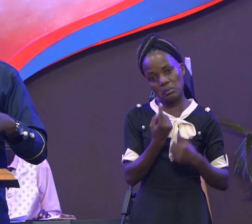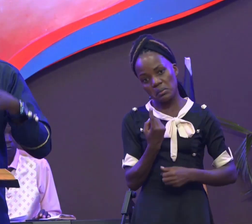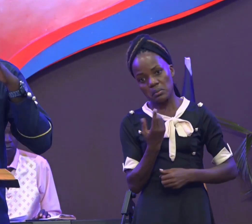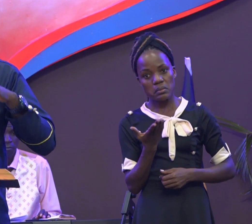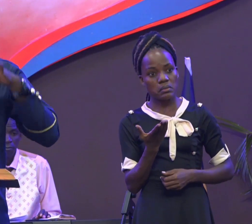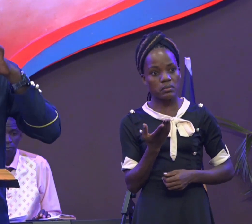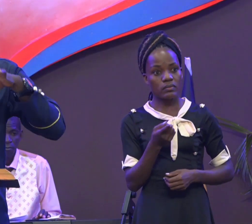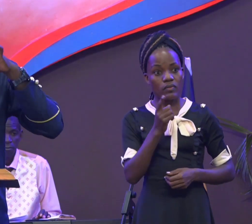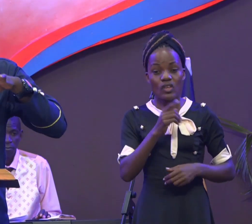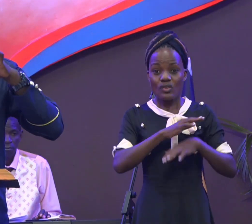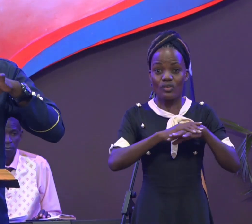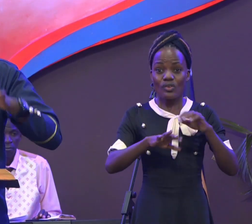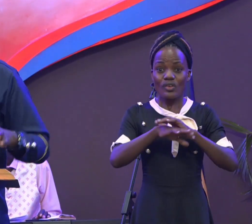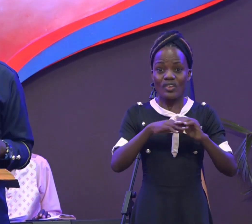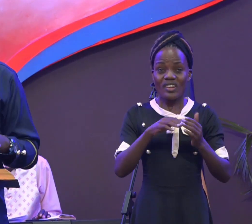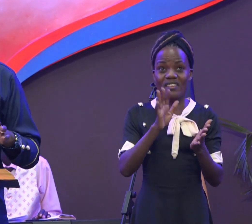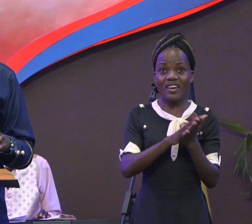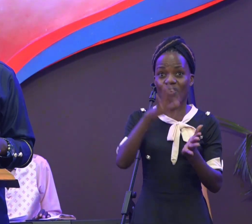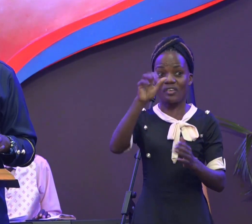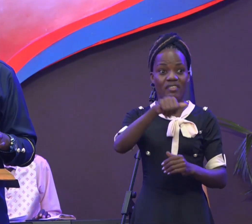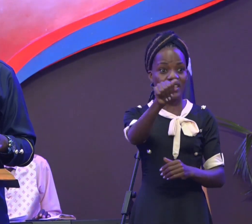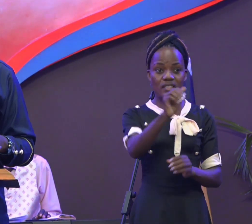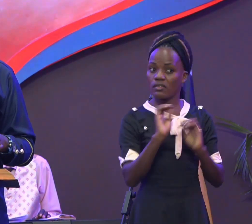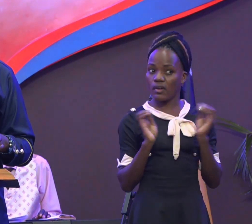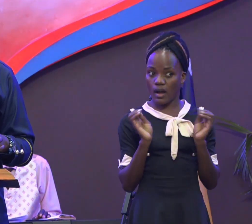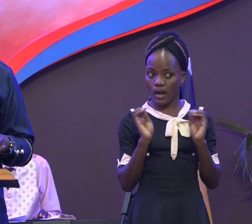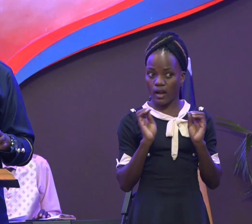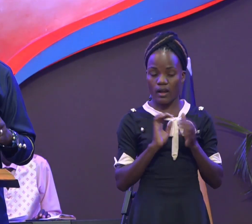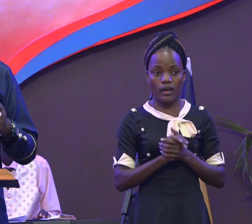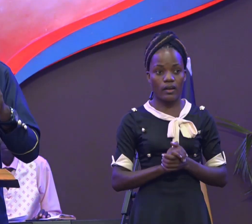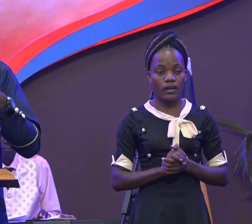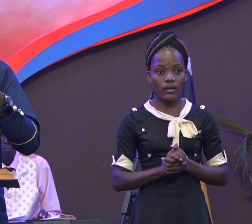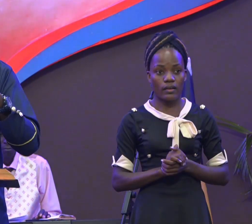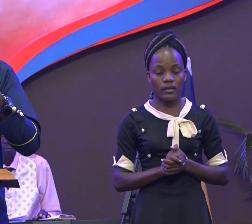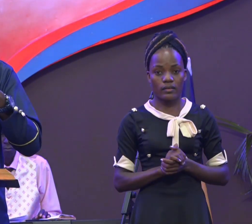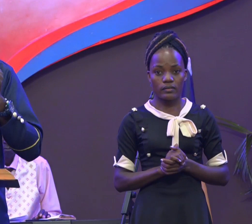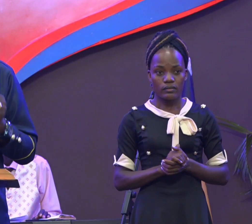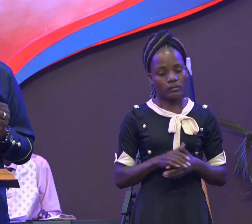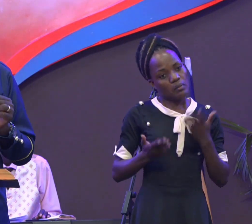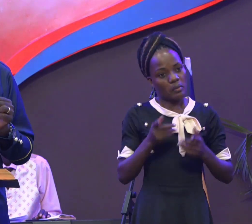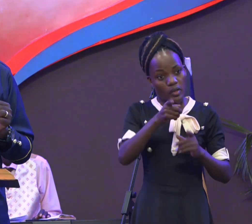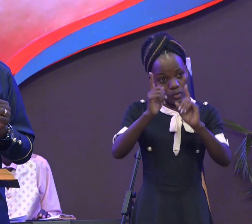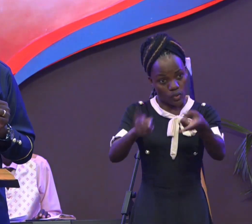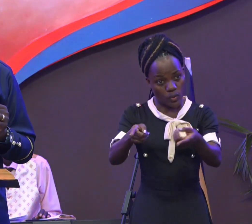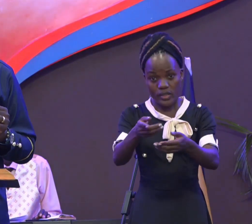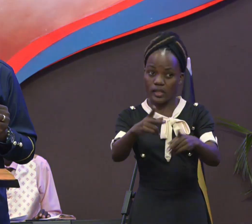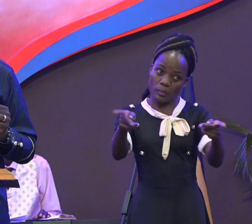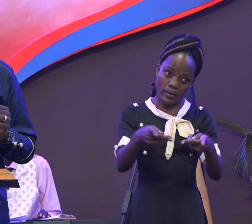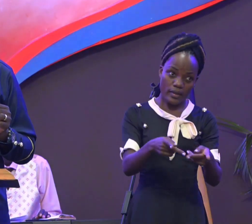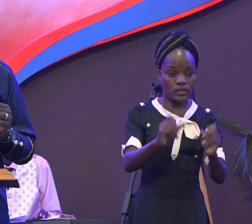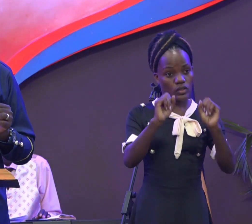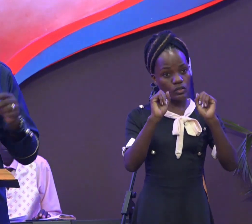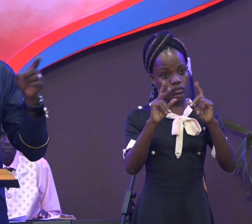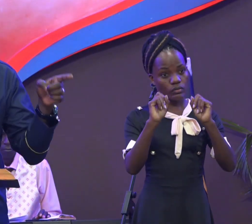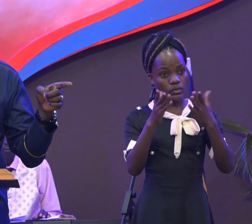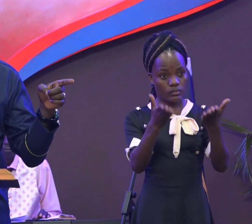I've done. Mangu otuse. You should always deny very fast where you've mounted to. Otuseo. You've reached there.